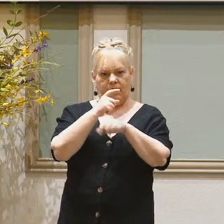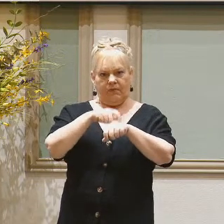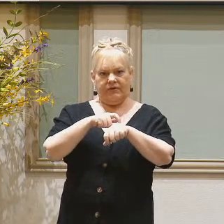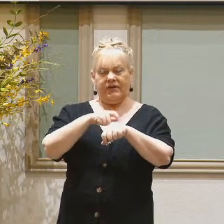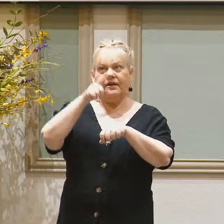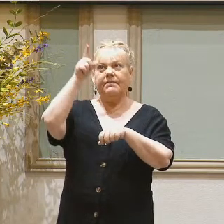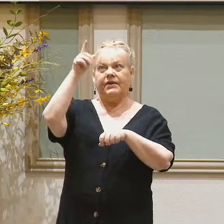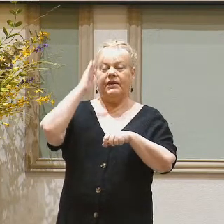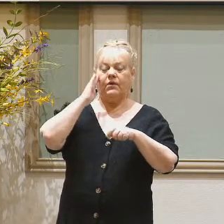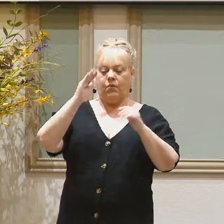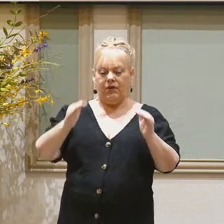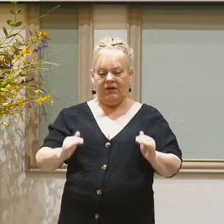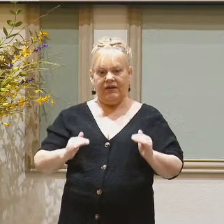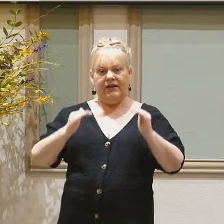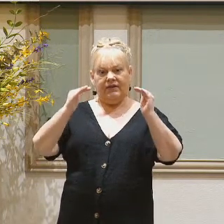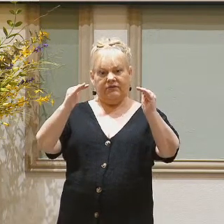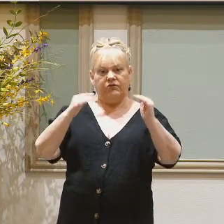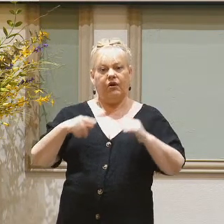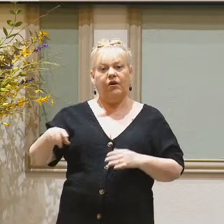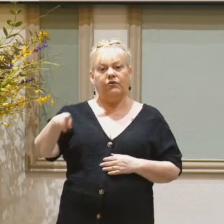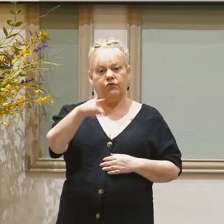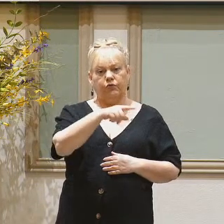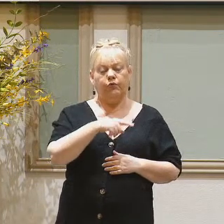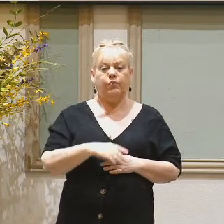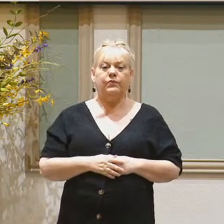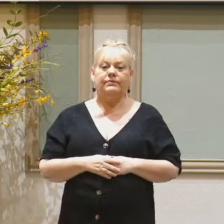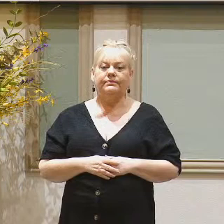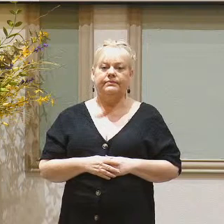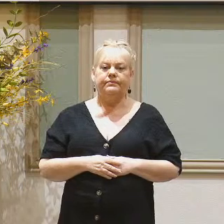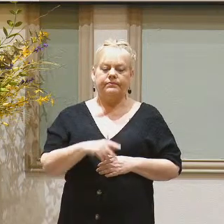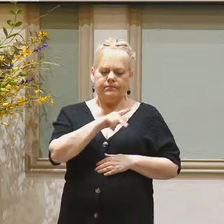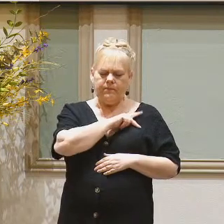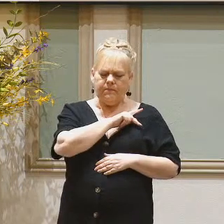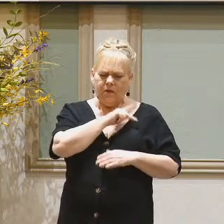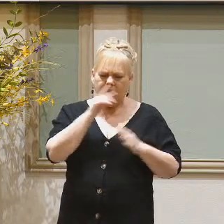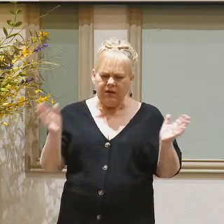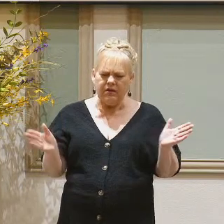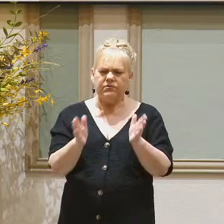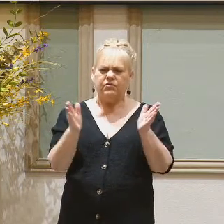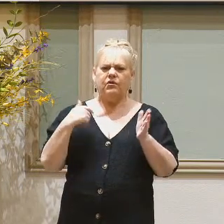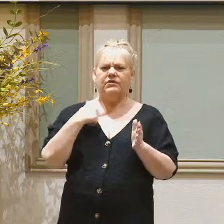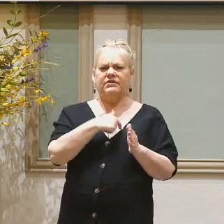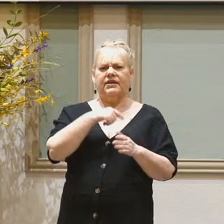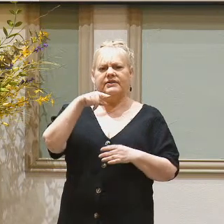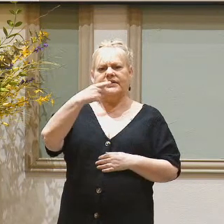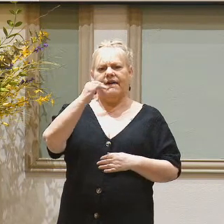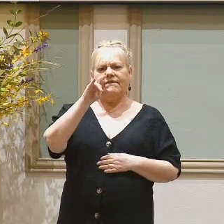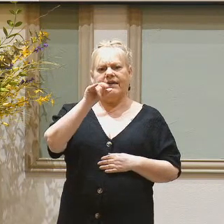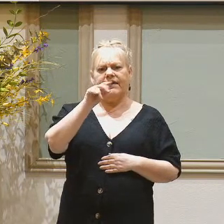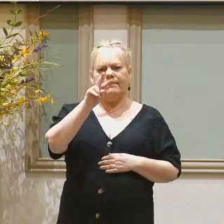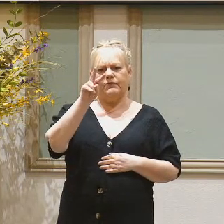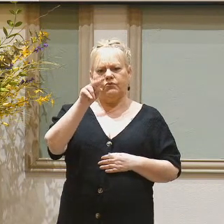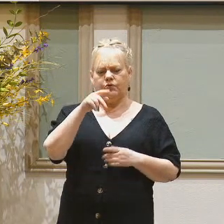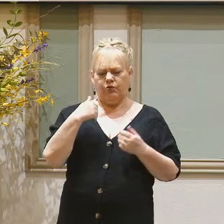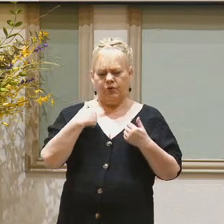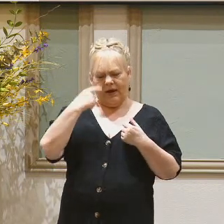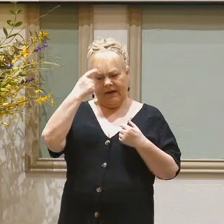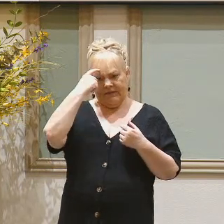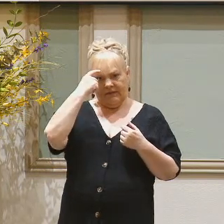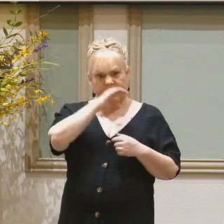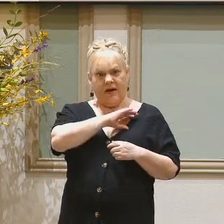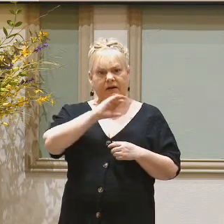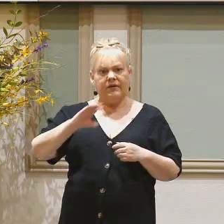he may exalt you." Paul exhorts us in Philippians chapter 2 to have the mind of